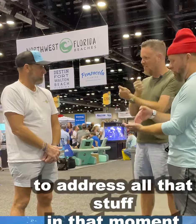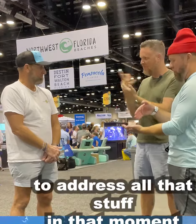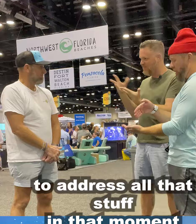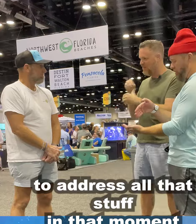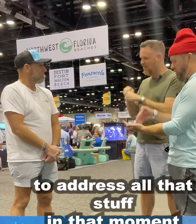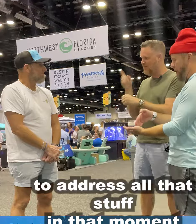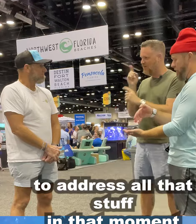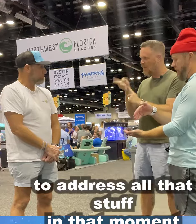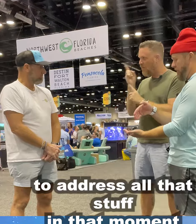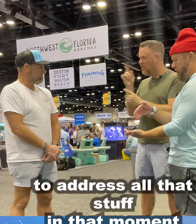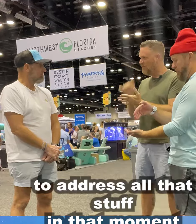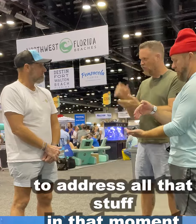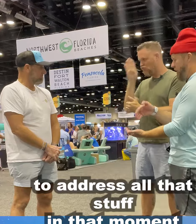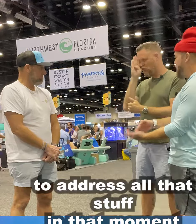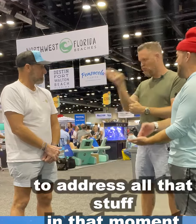moment directly, instantly.